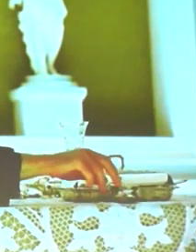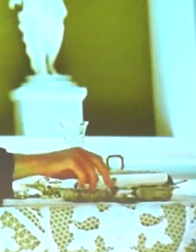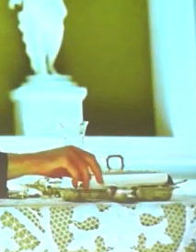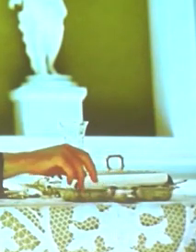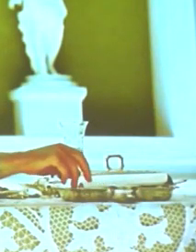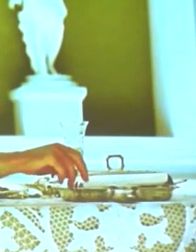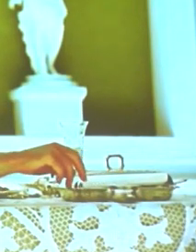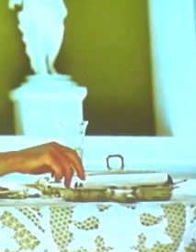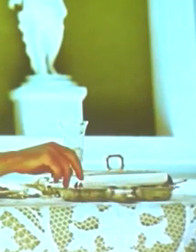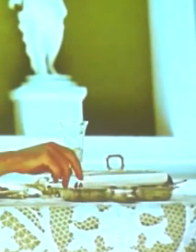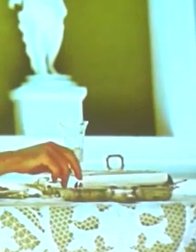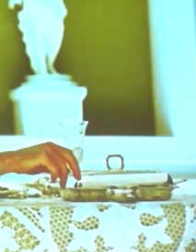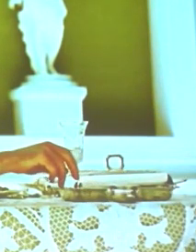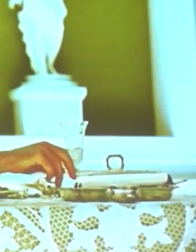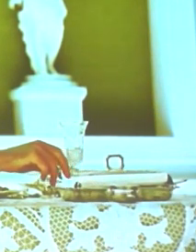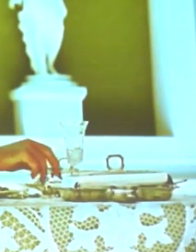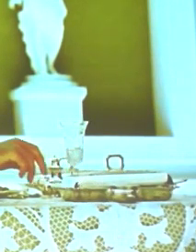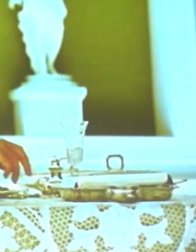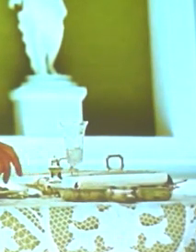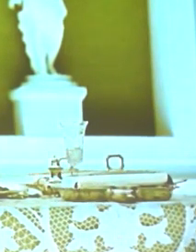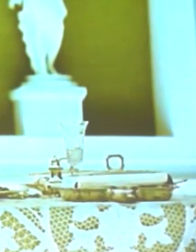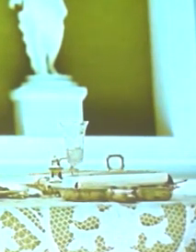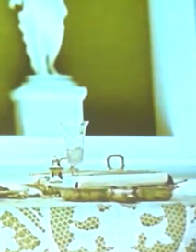he becomes that older age.